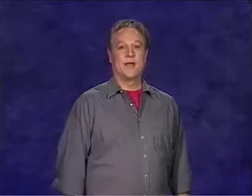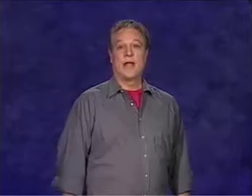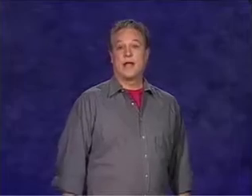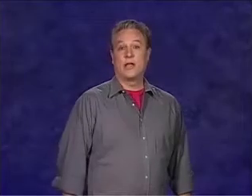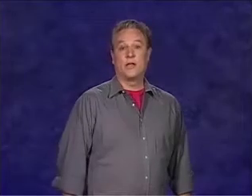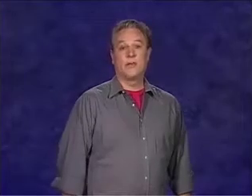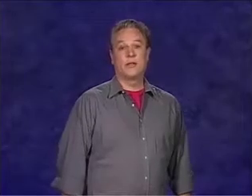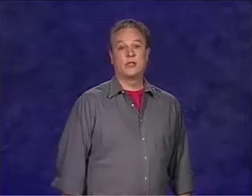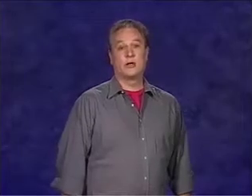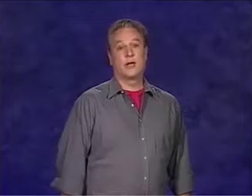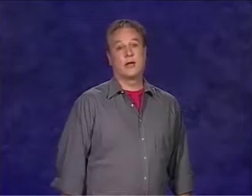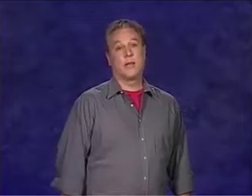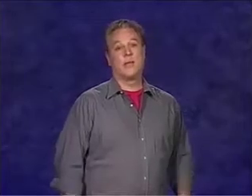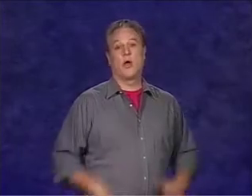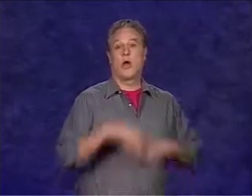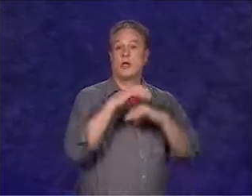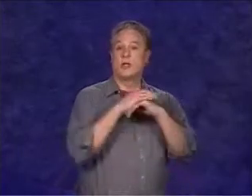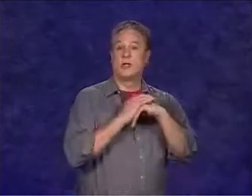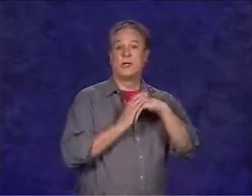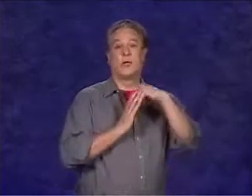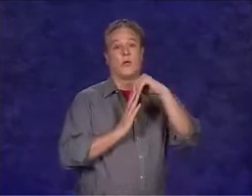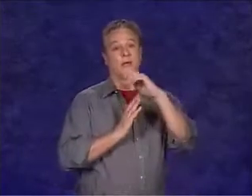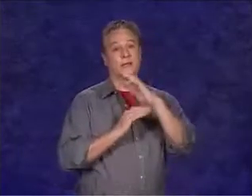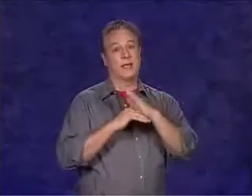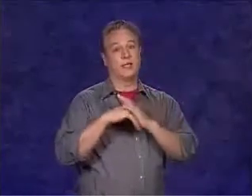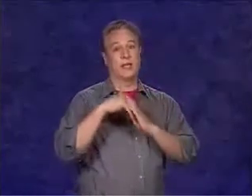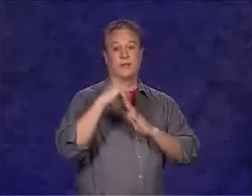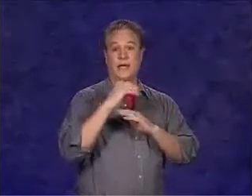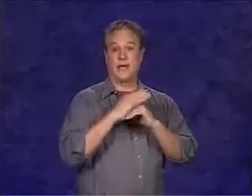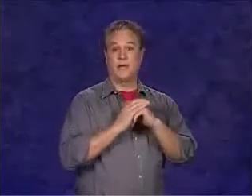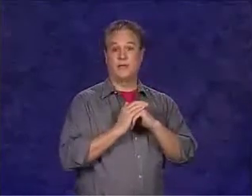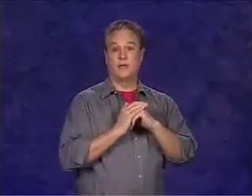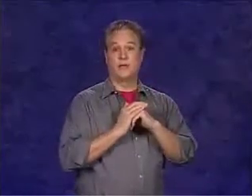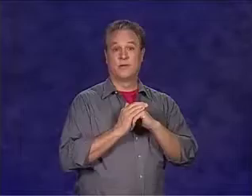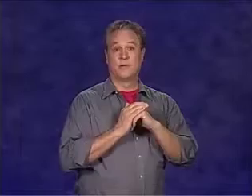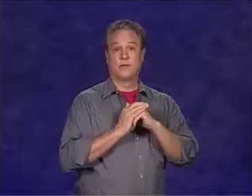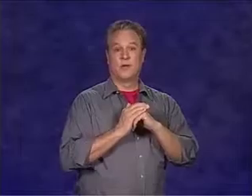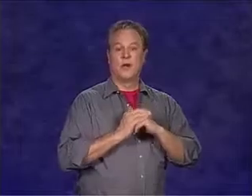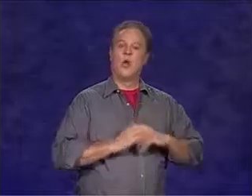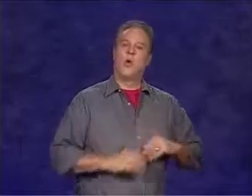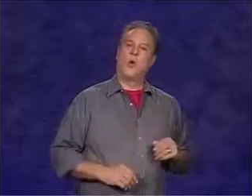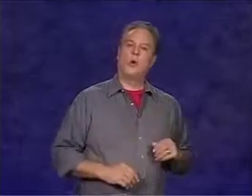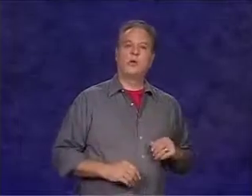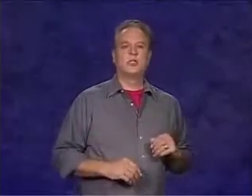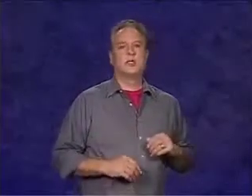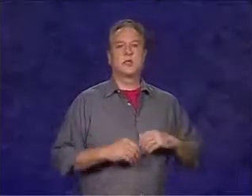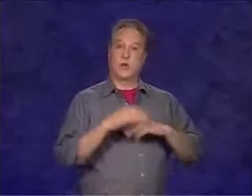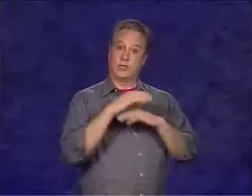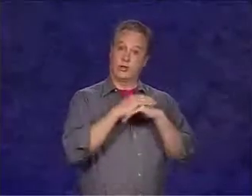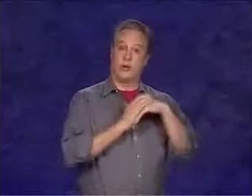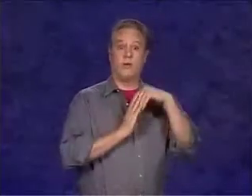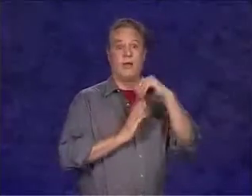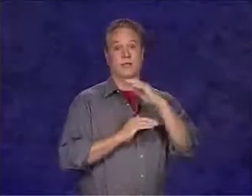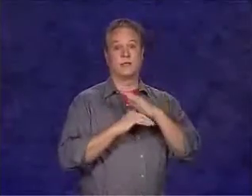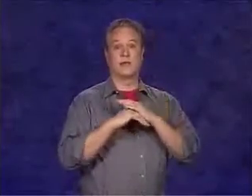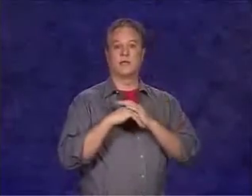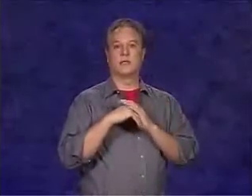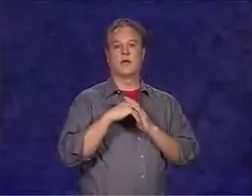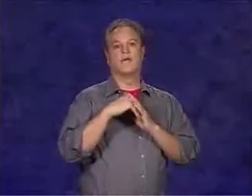Can you picture a couple alternately caressing each other's hand? Or you can just caress your own hands to put yourself in a